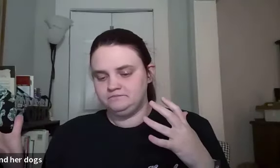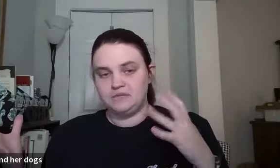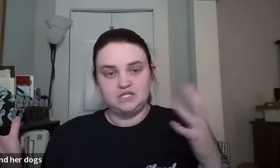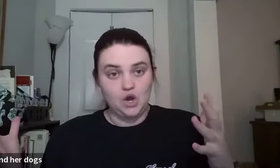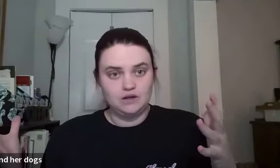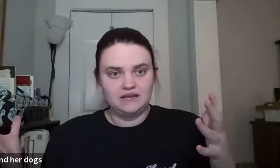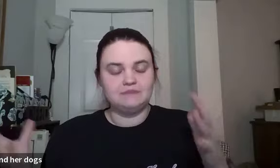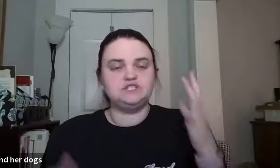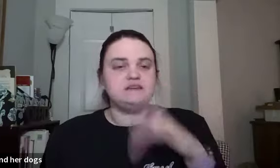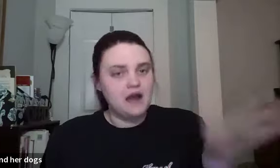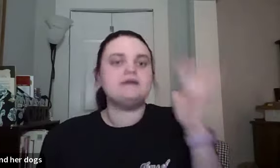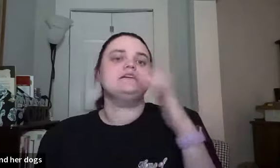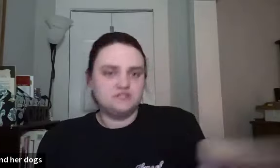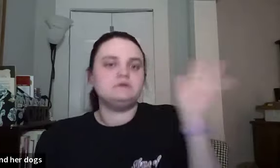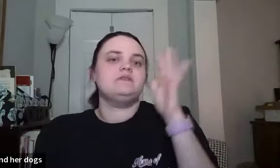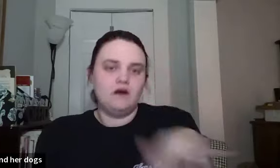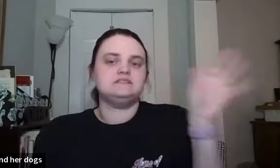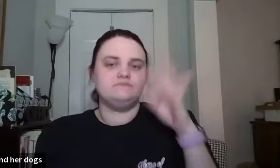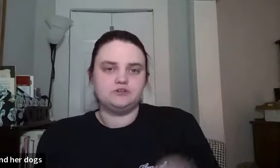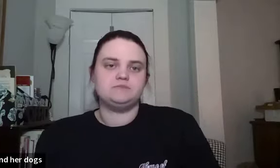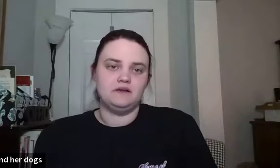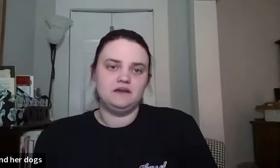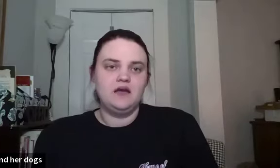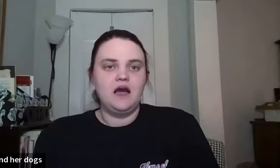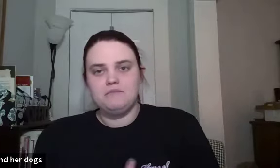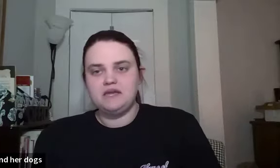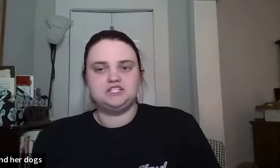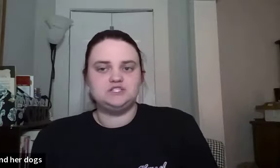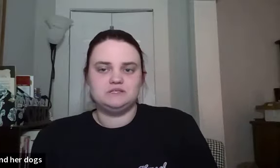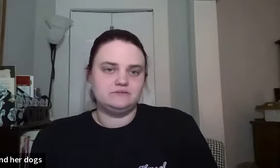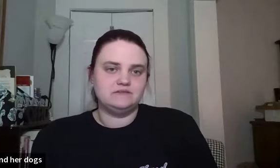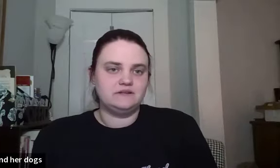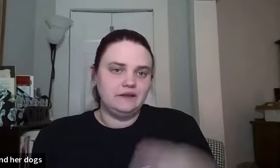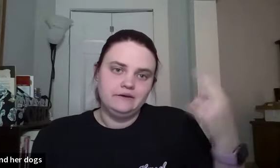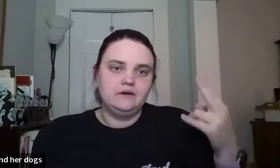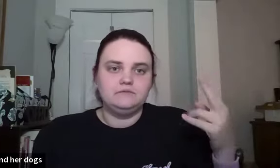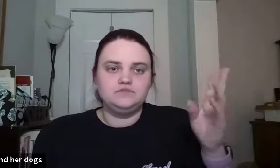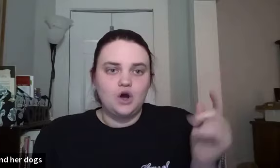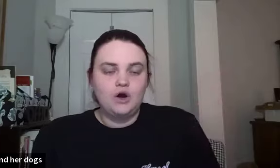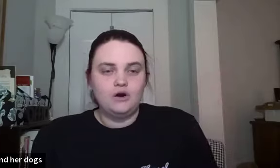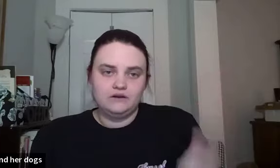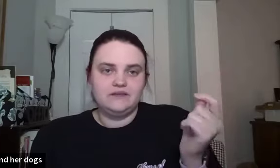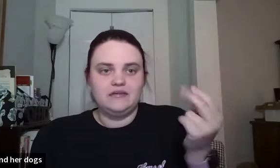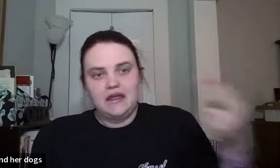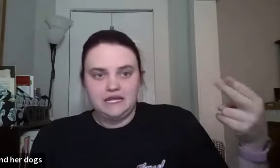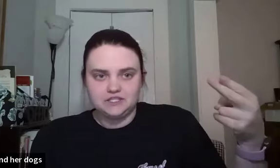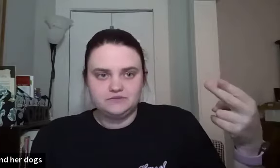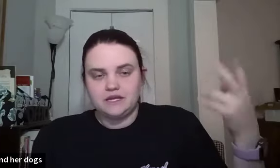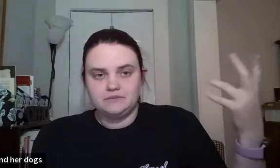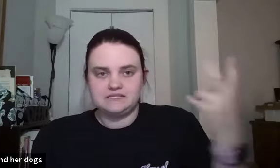my dog, and I'm just tired of doing the constant finger spelling. I may just do a specific like dog and then H for him because I have